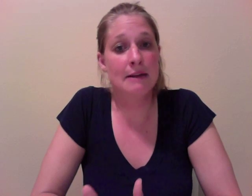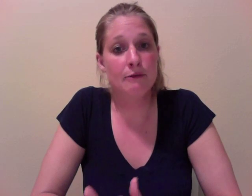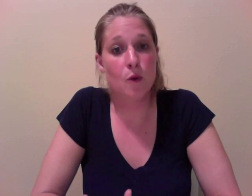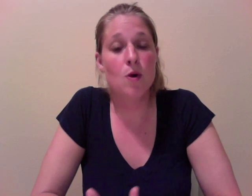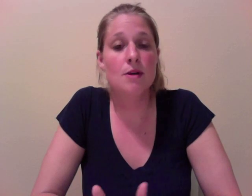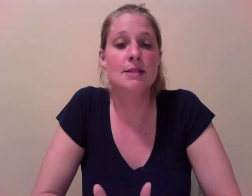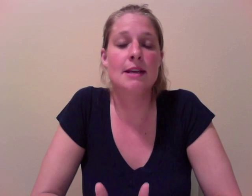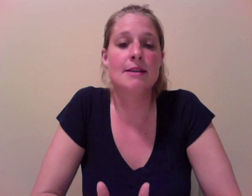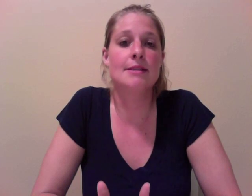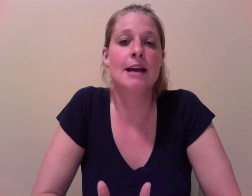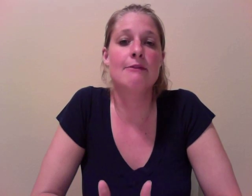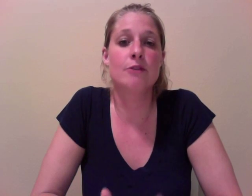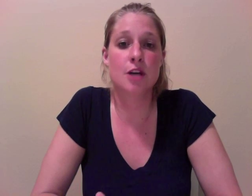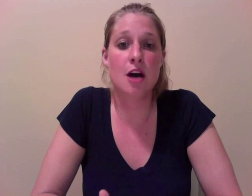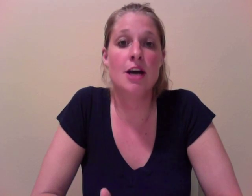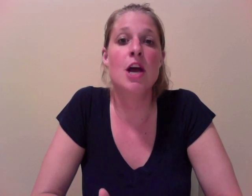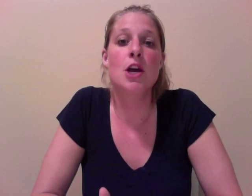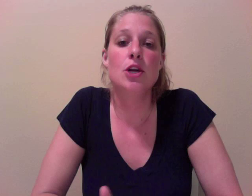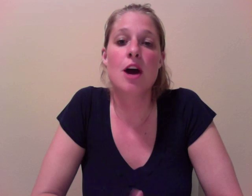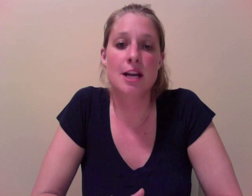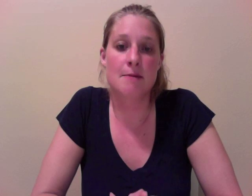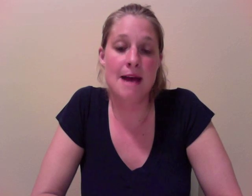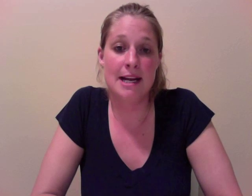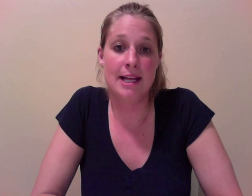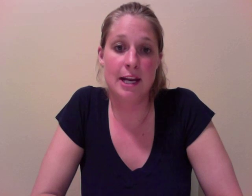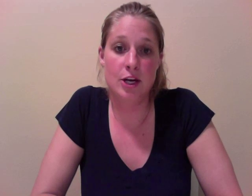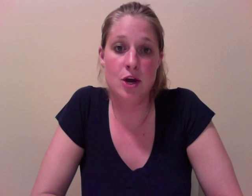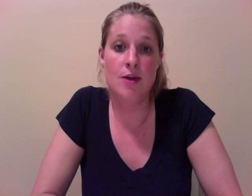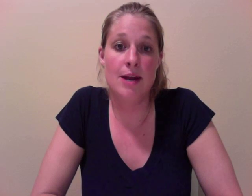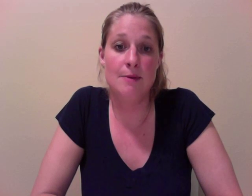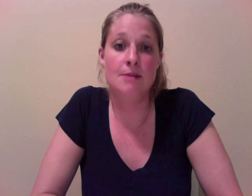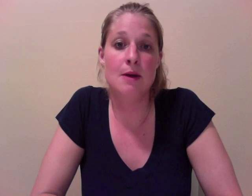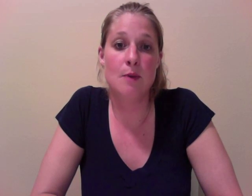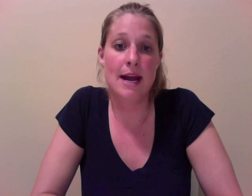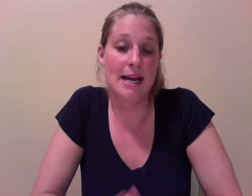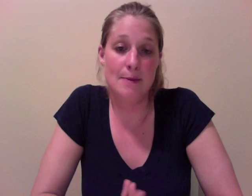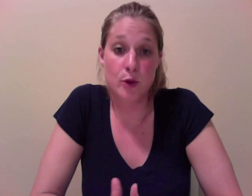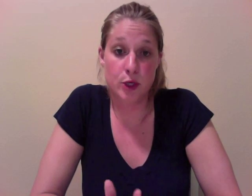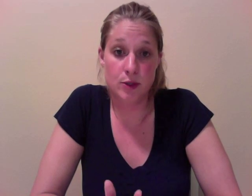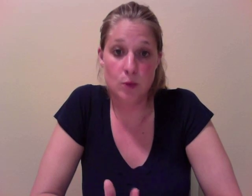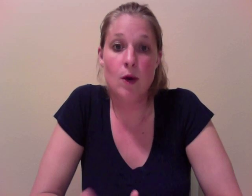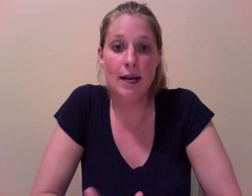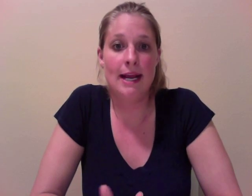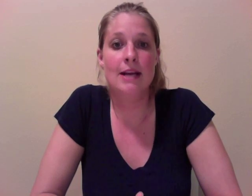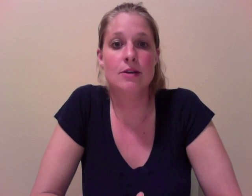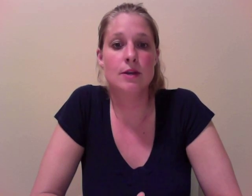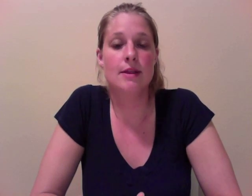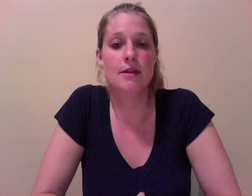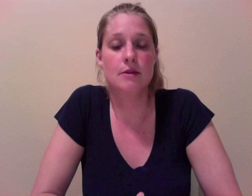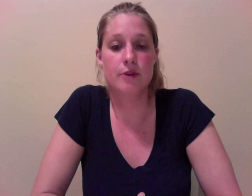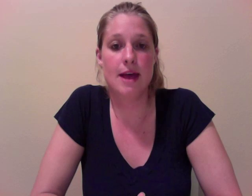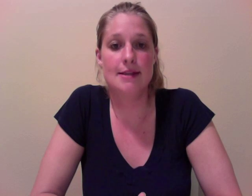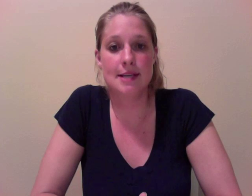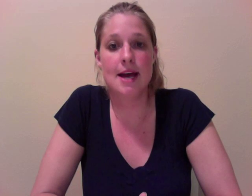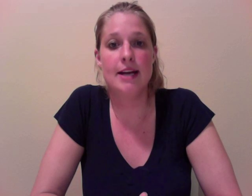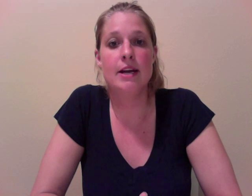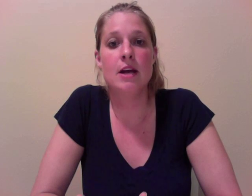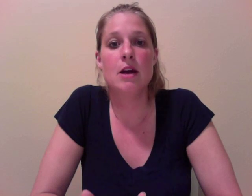for horse and the sign for dog, you're automatically going to know that I'm using my right hand. I'm only using one hand for that sign or